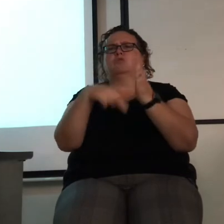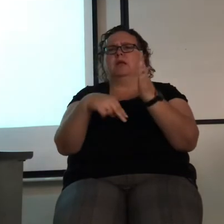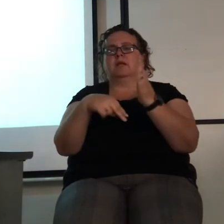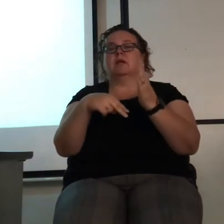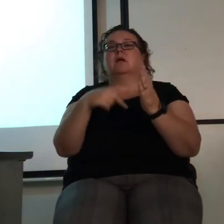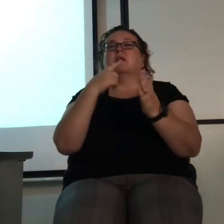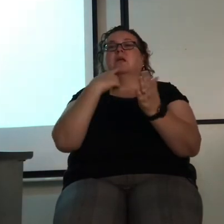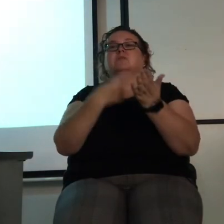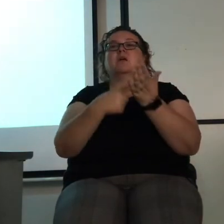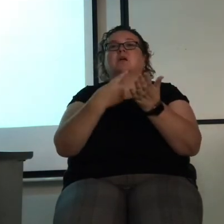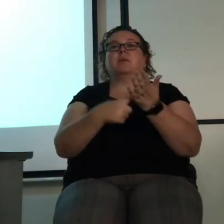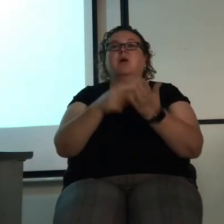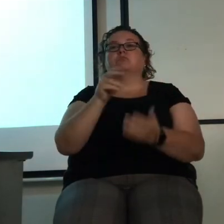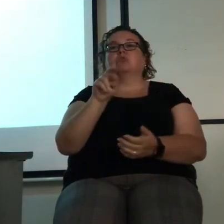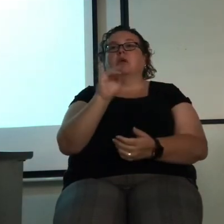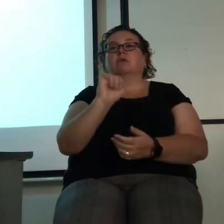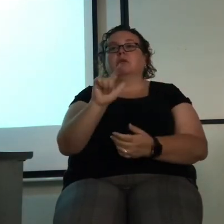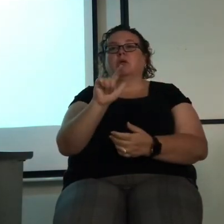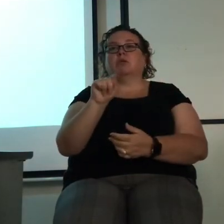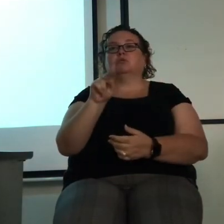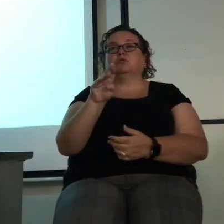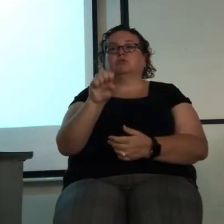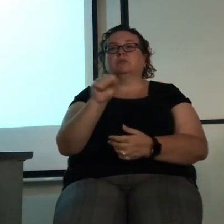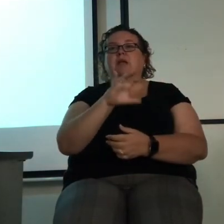and the conducting airways.